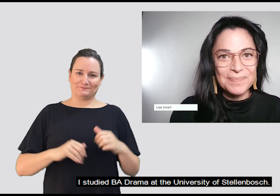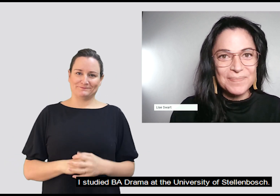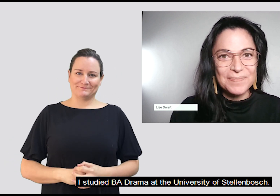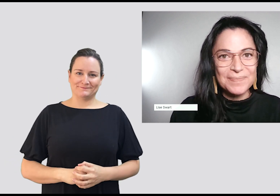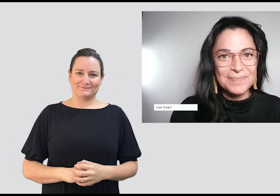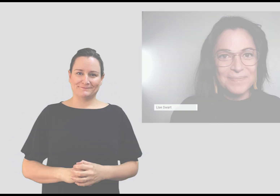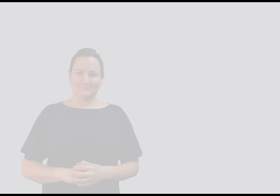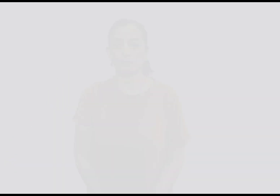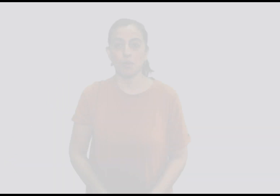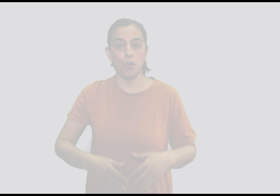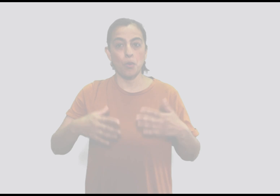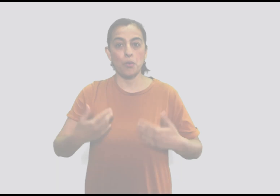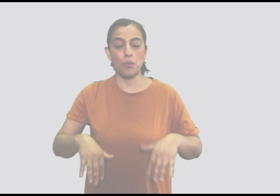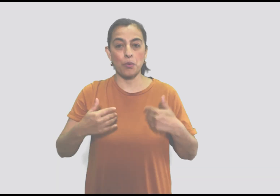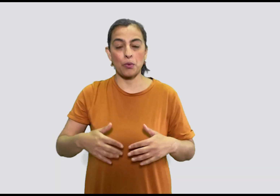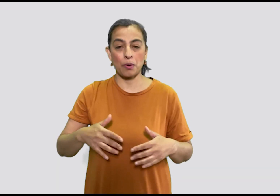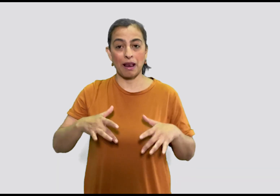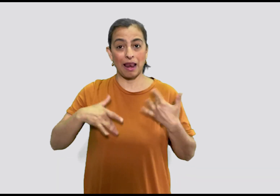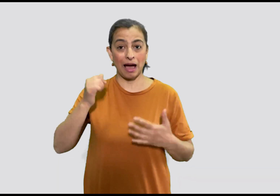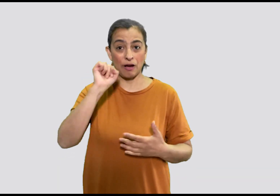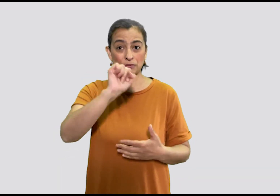Stellenbosch.